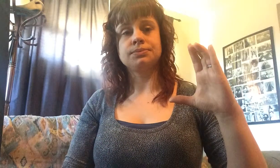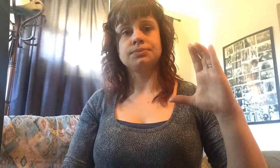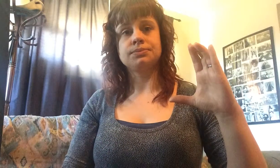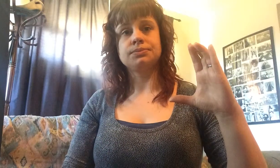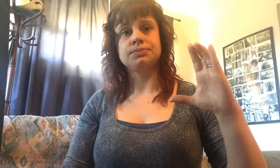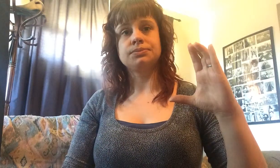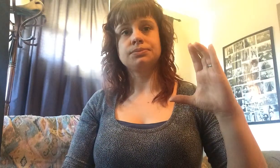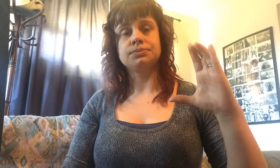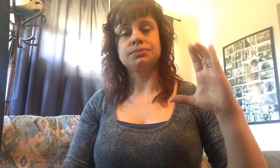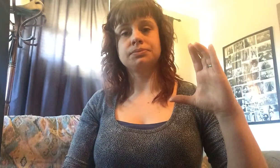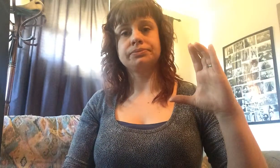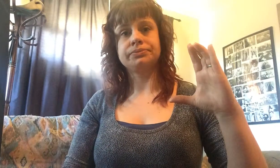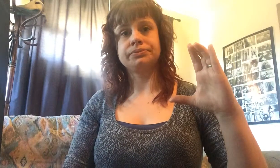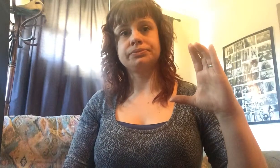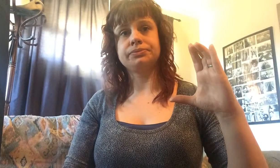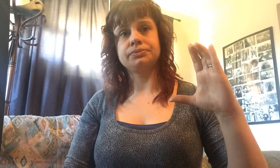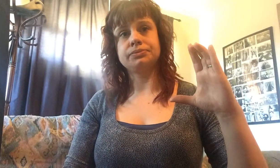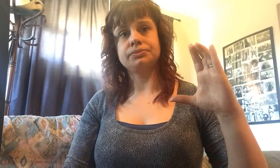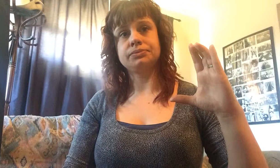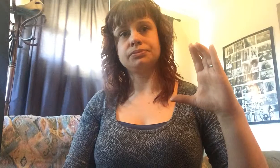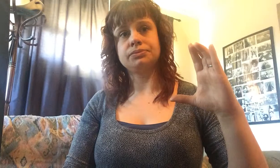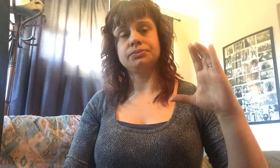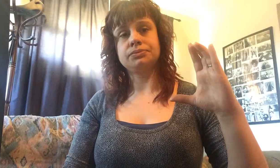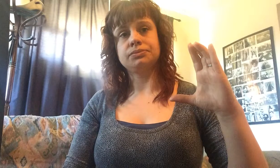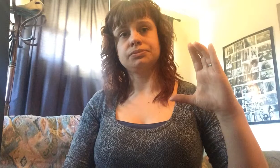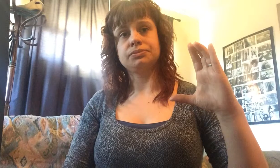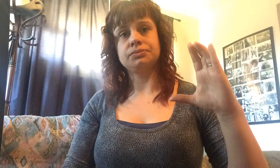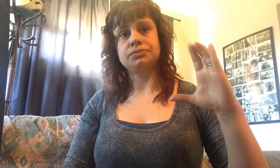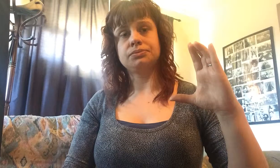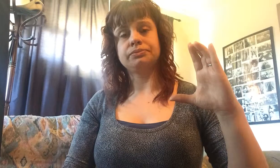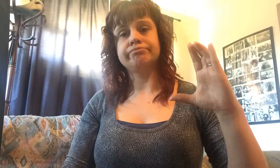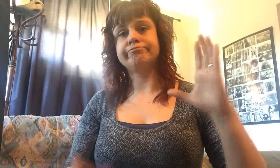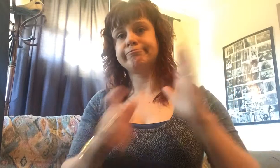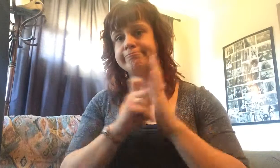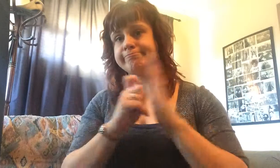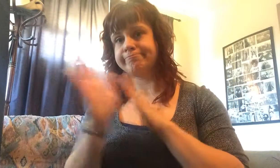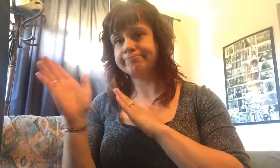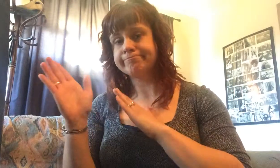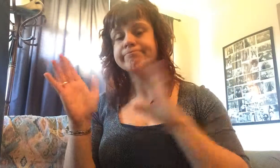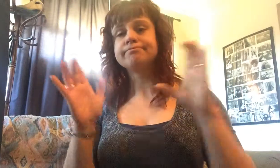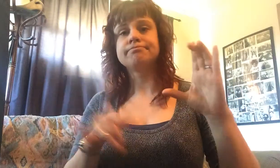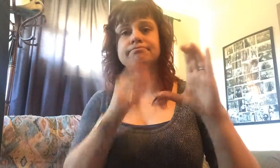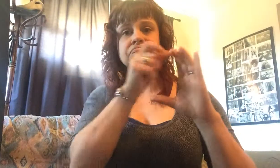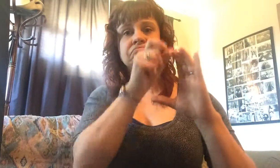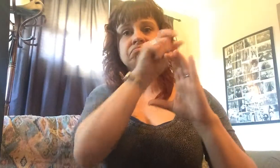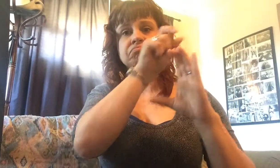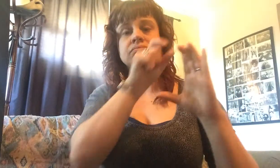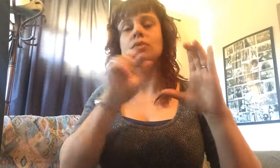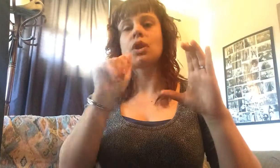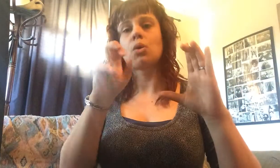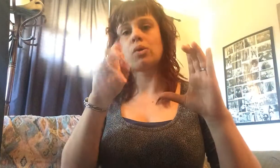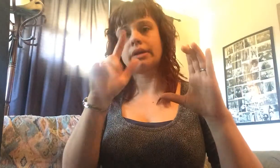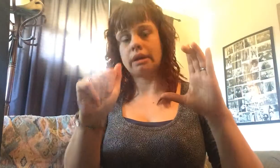iota And from the iota, this